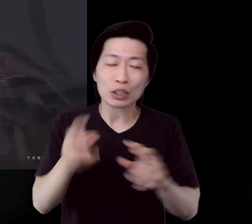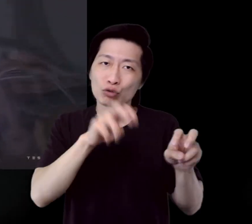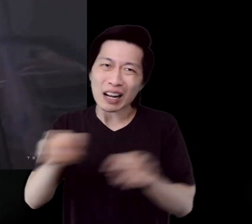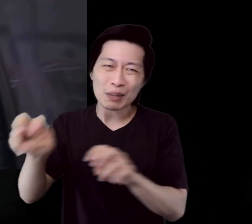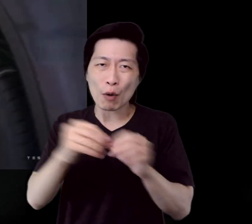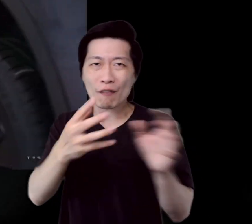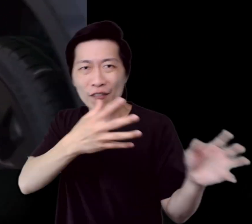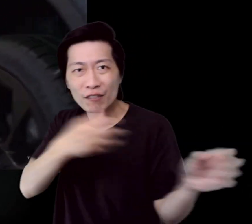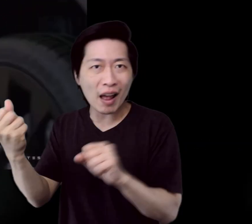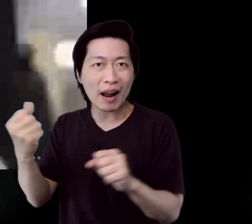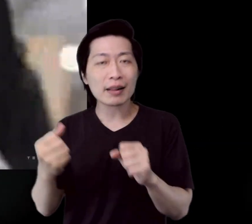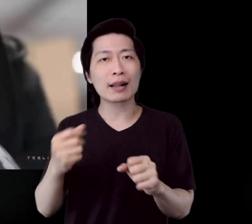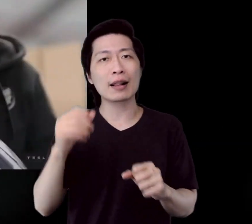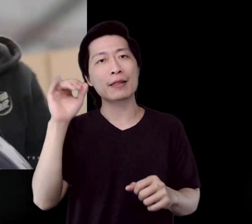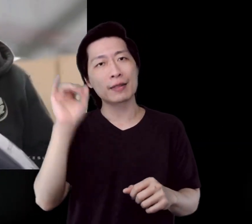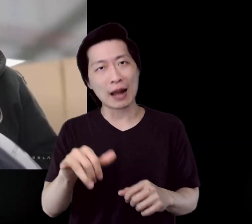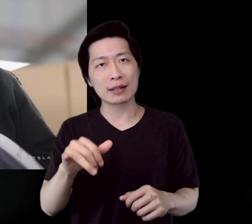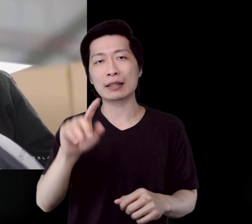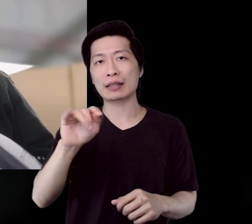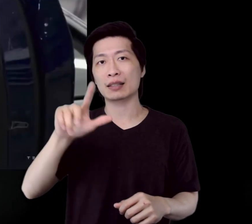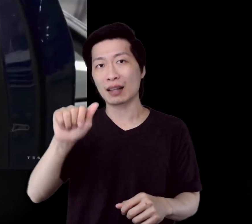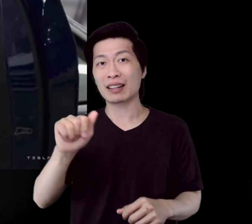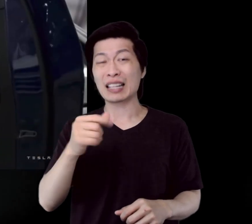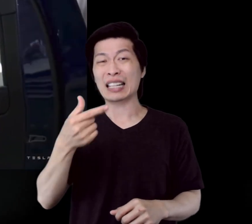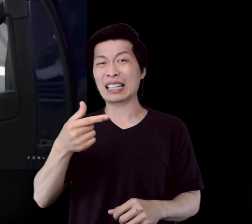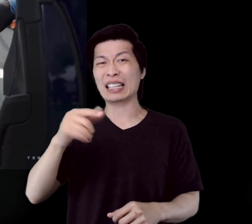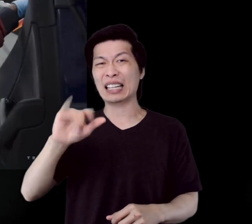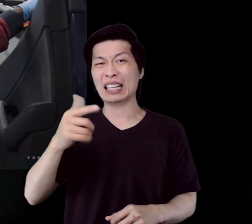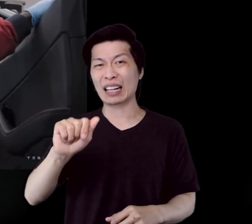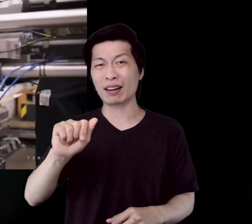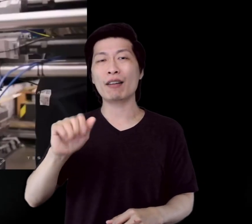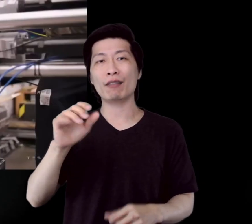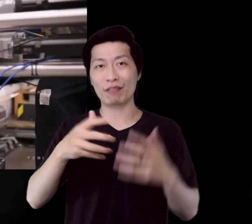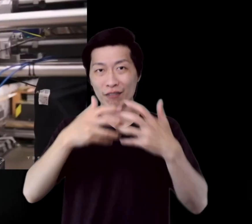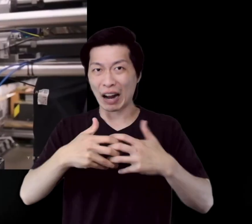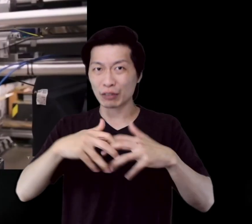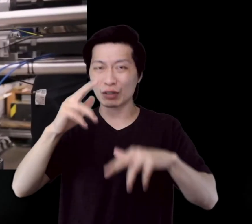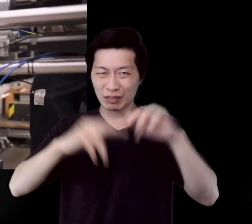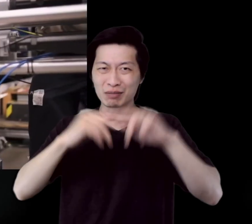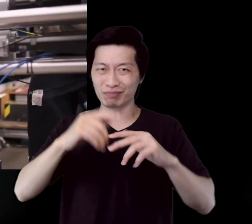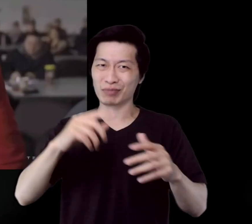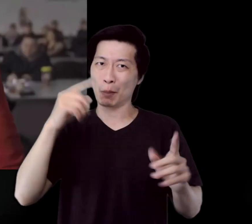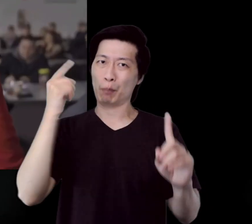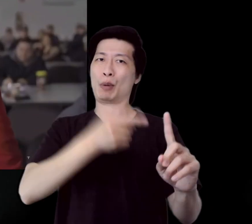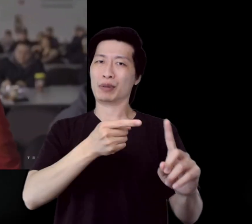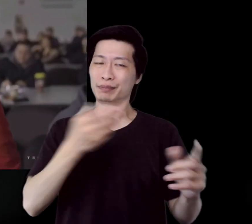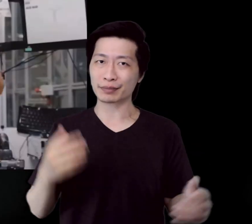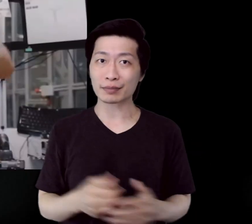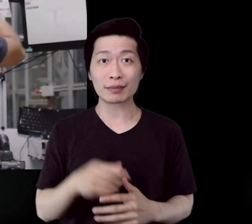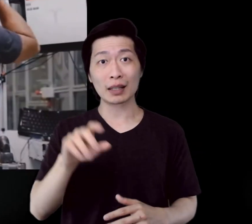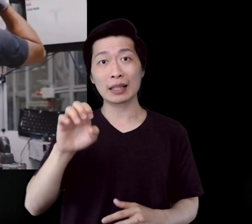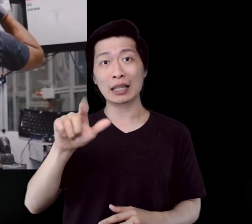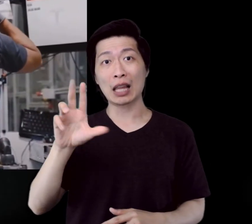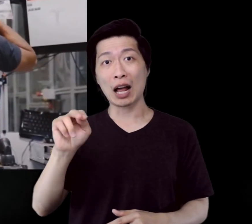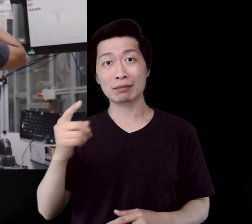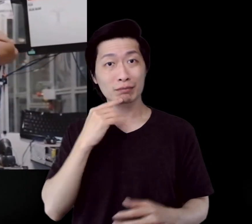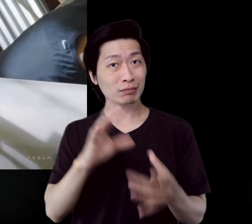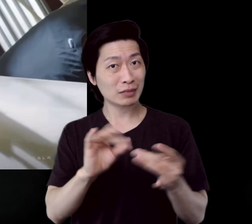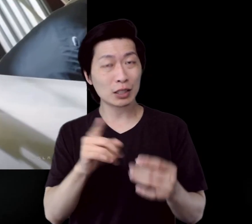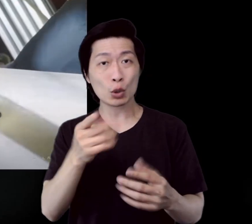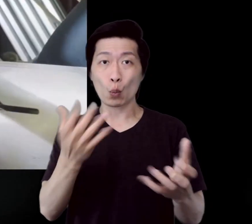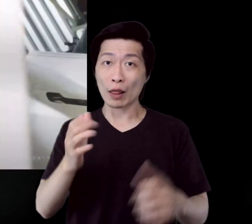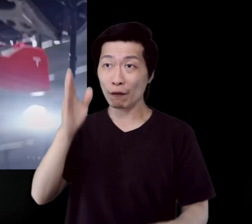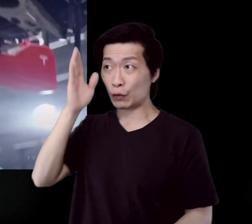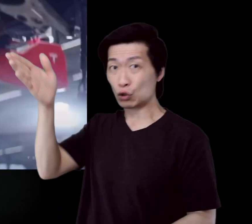happen faster. And that is what Tesla's Gigafactories are all about. As Elon said, if you want